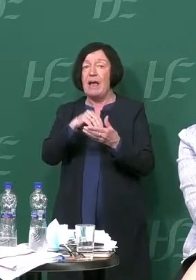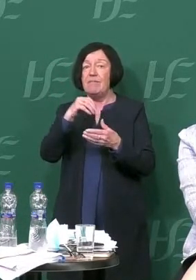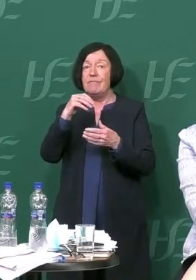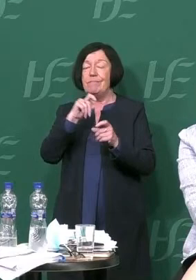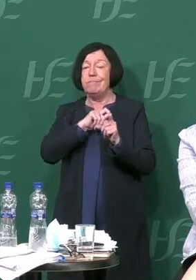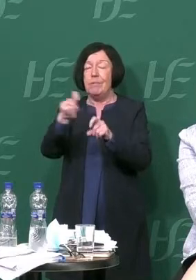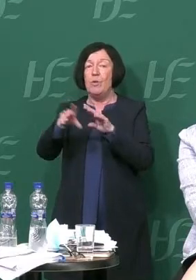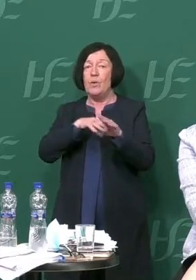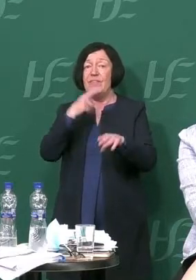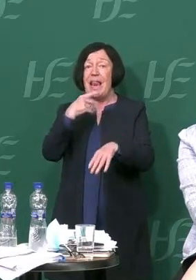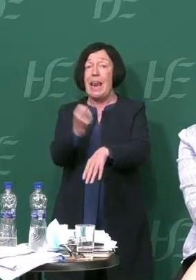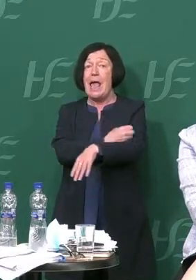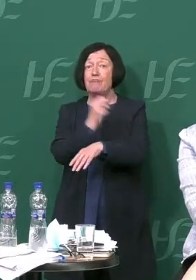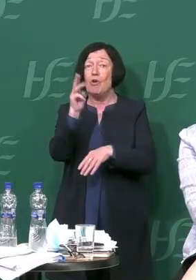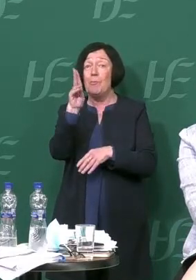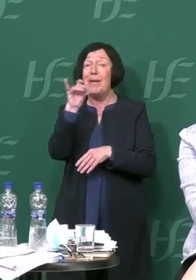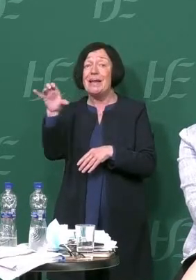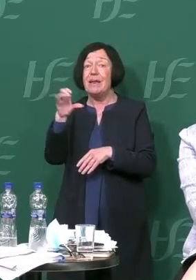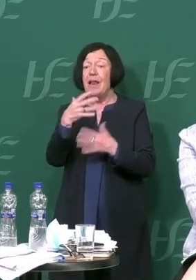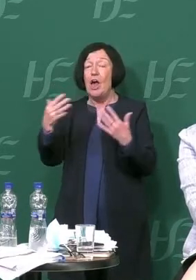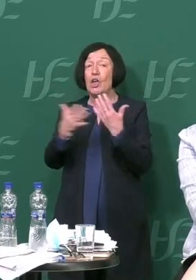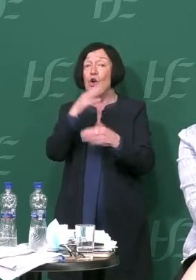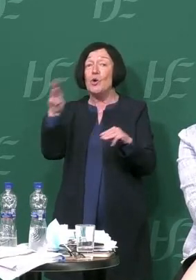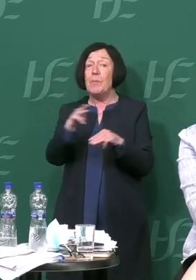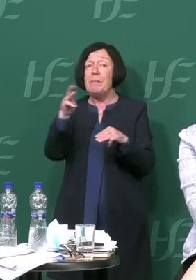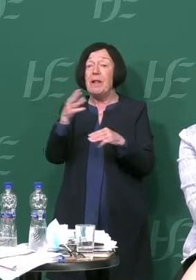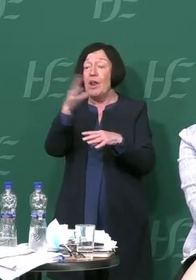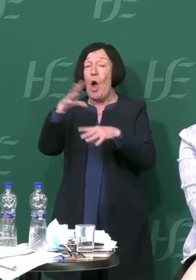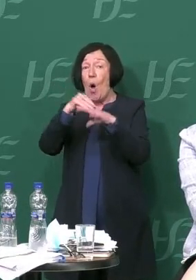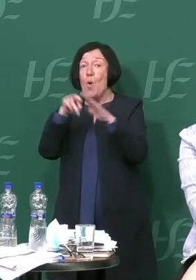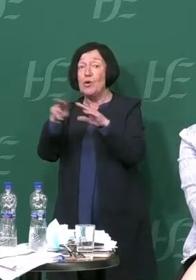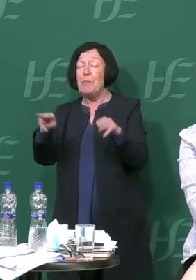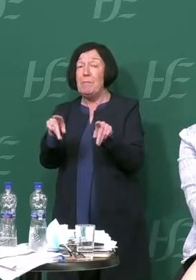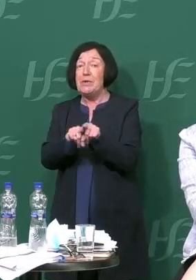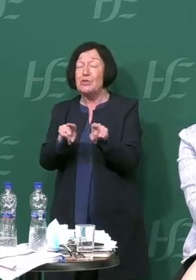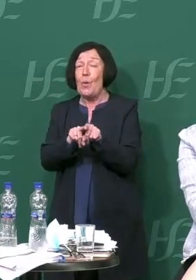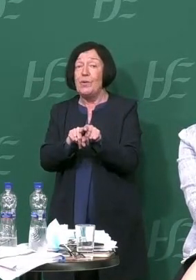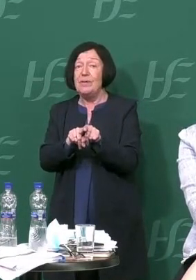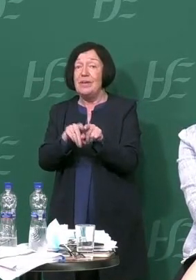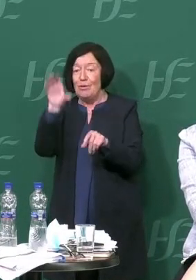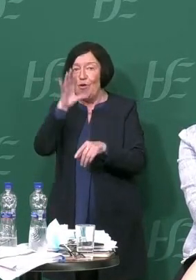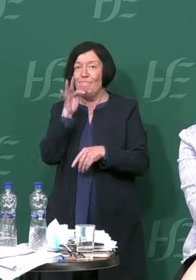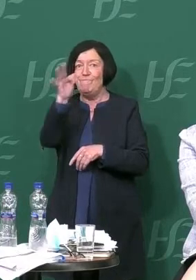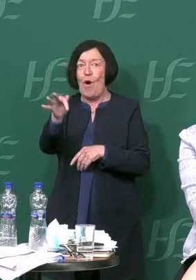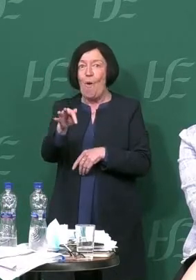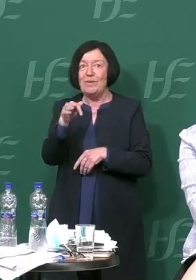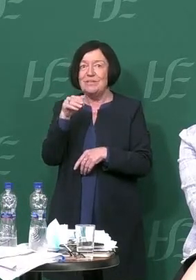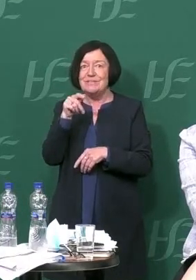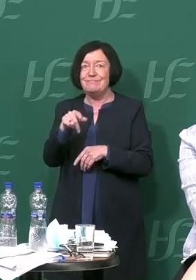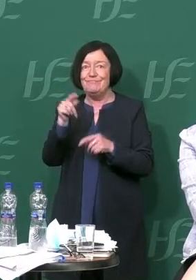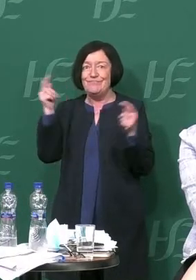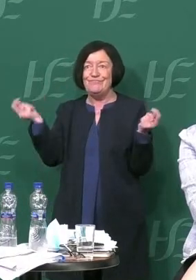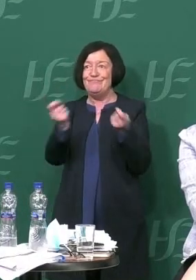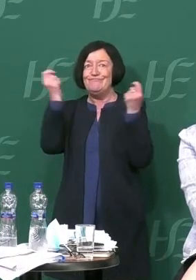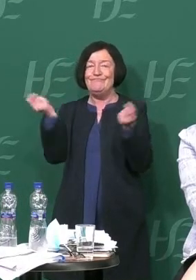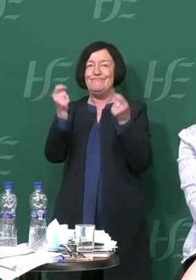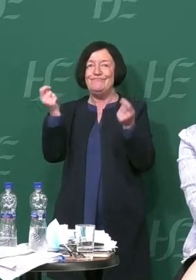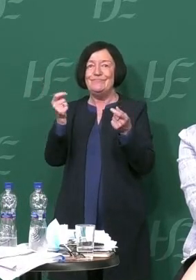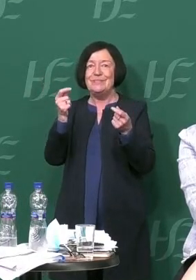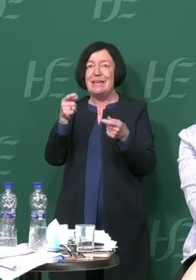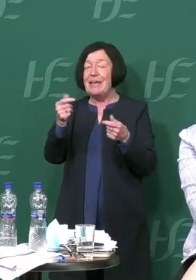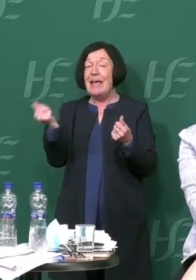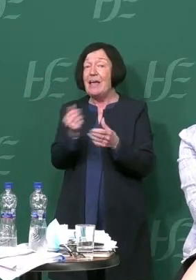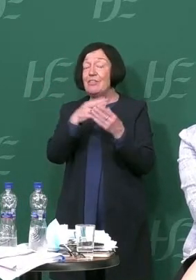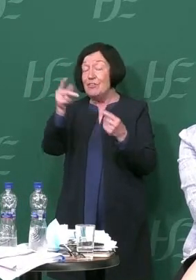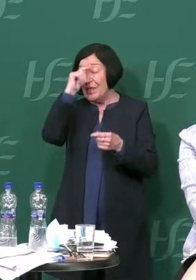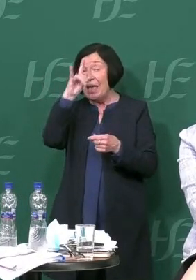electric picnic, and obviously a lot of young people and maybe a lot of old people as well would have been looking forward to that possibly later this summer. When do you think the